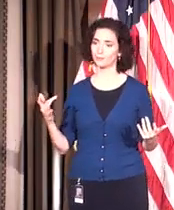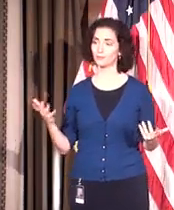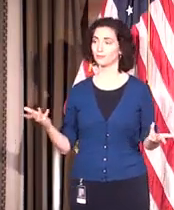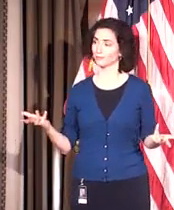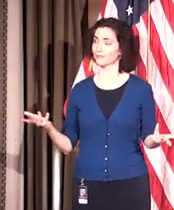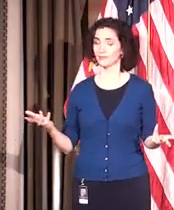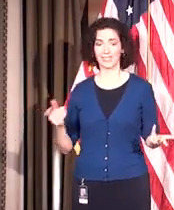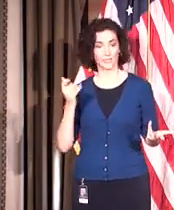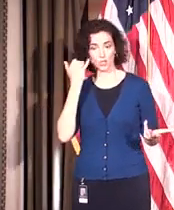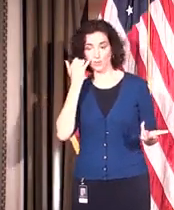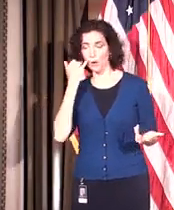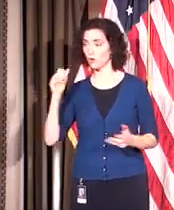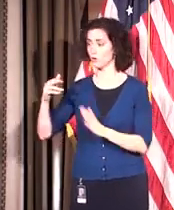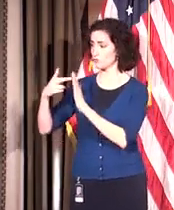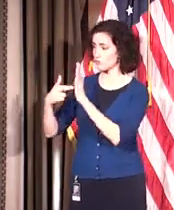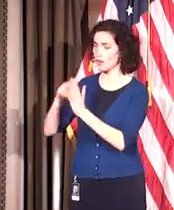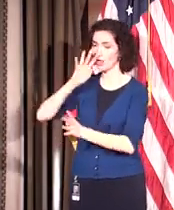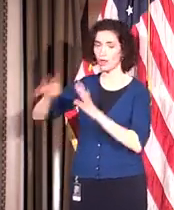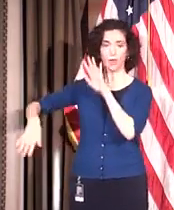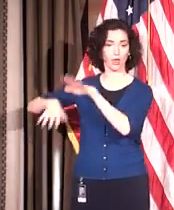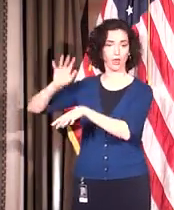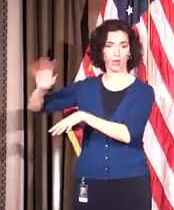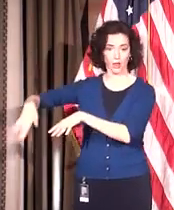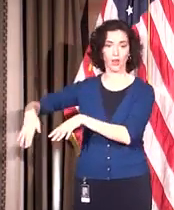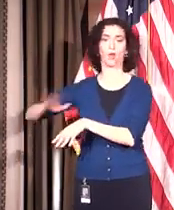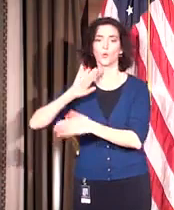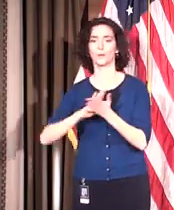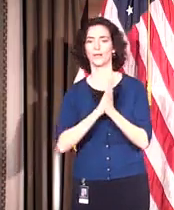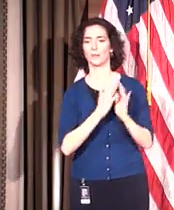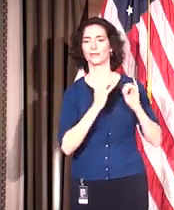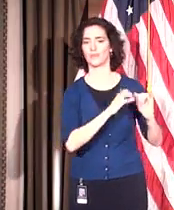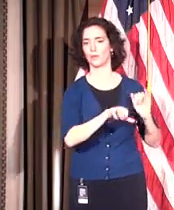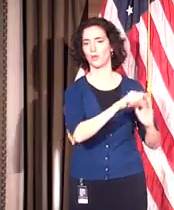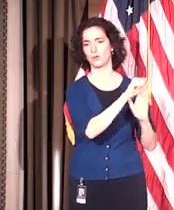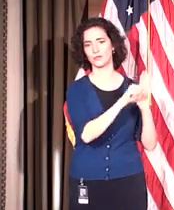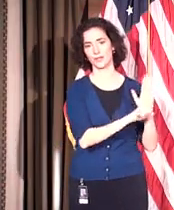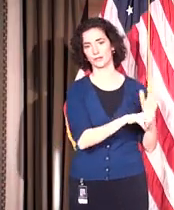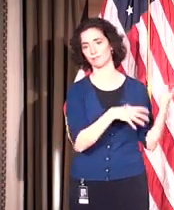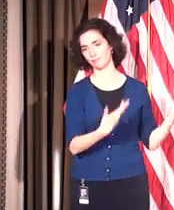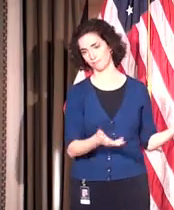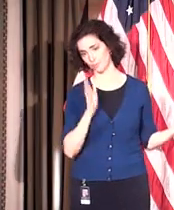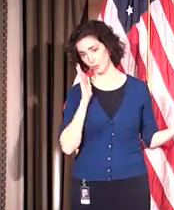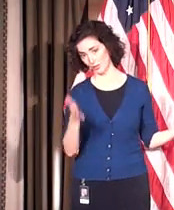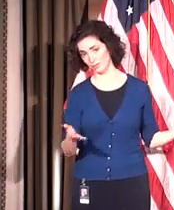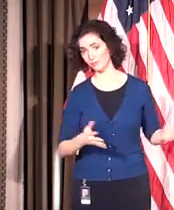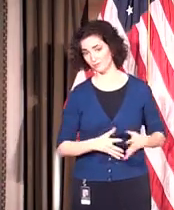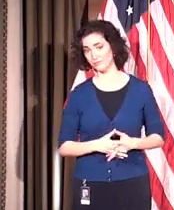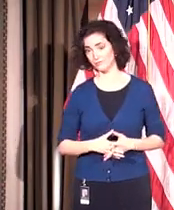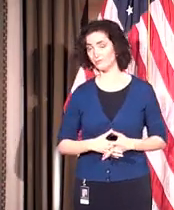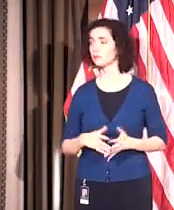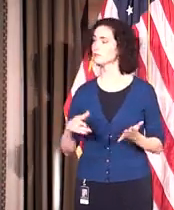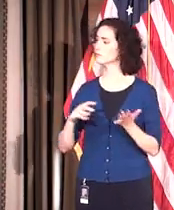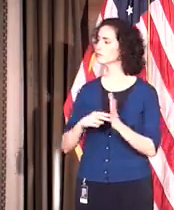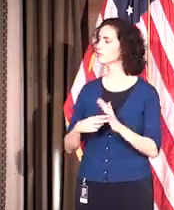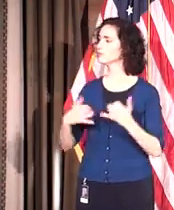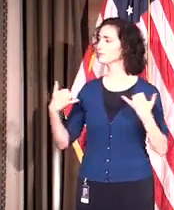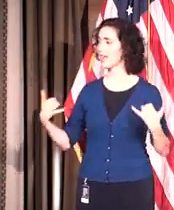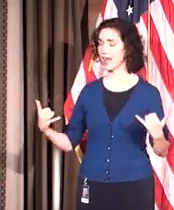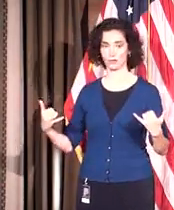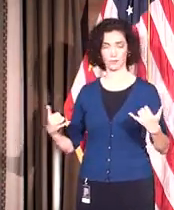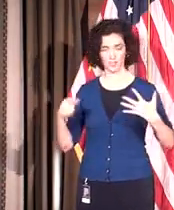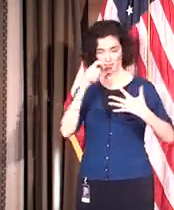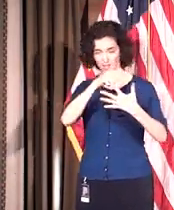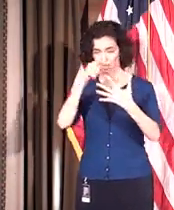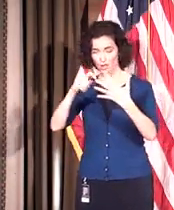reality if we don't. And so we have to start doing, again, in far greater numbers those things that we